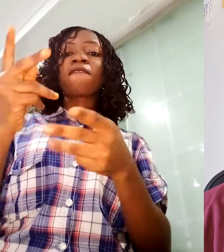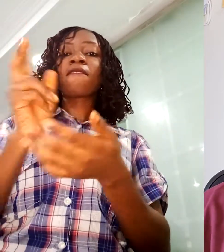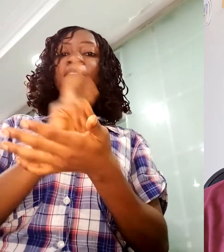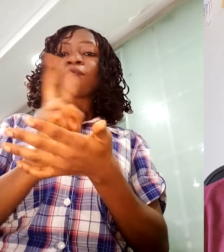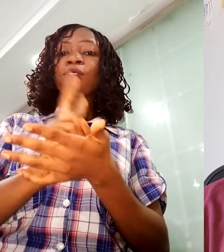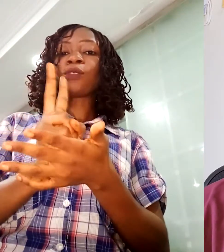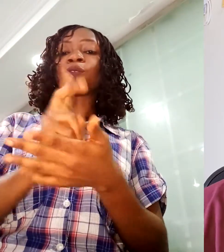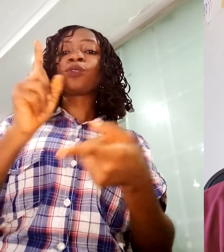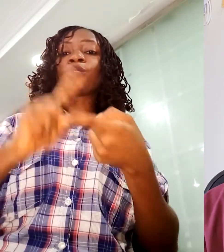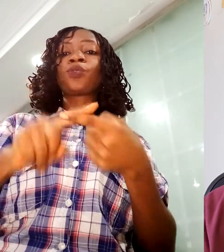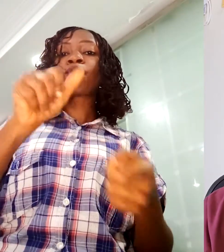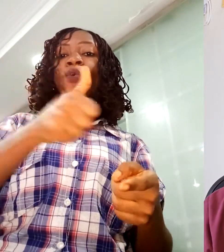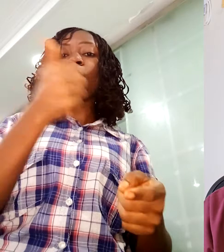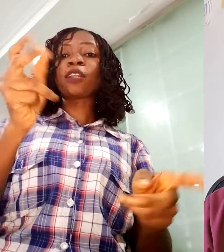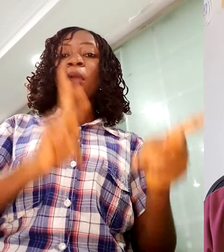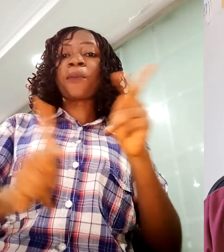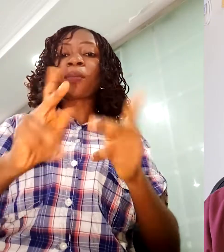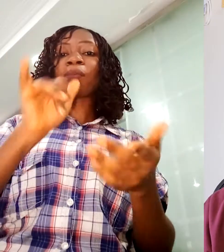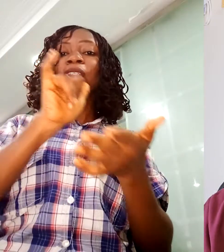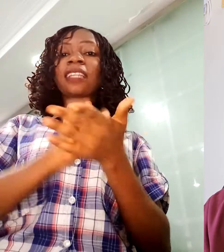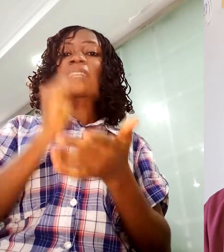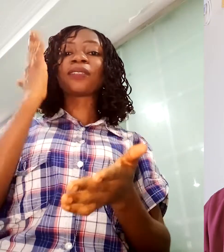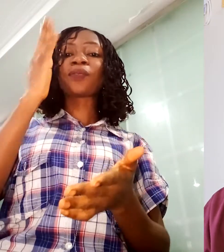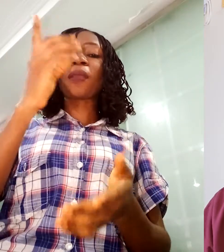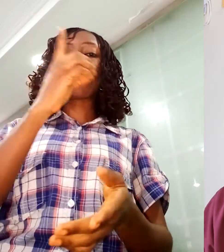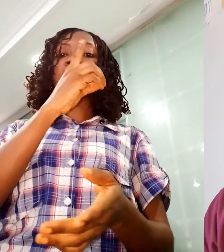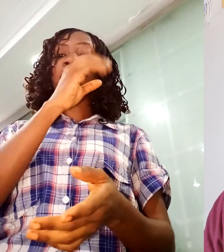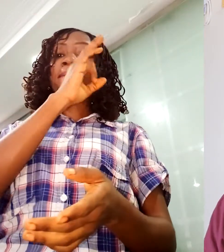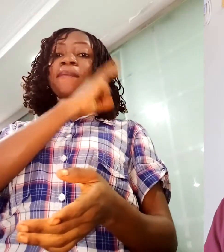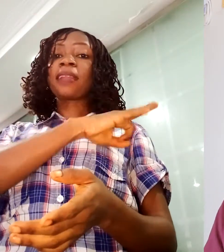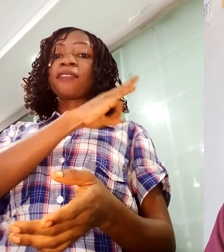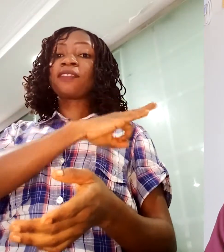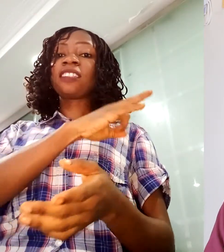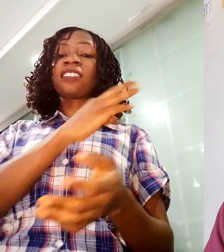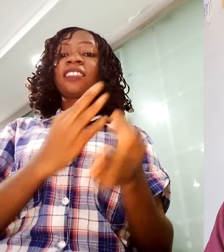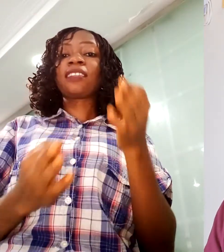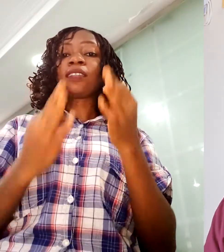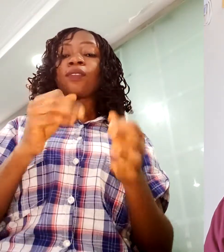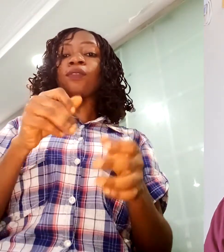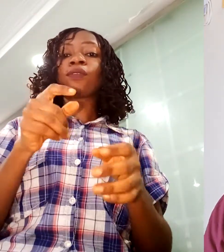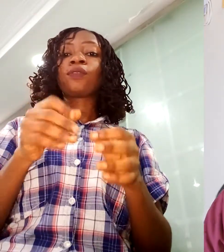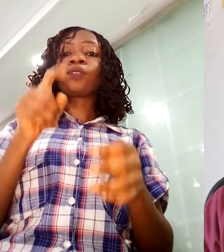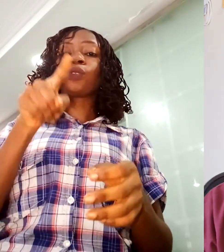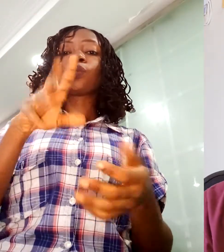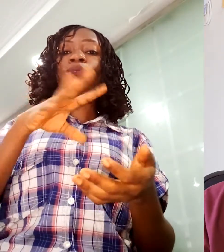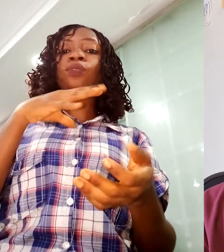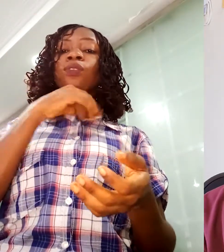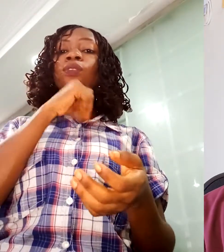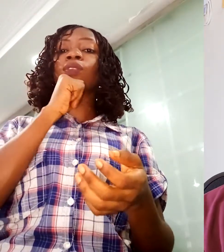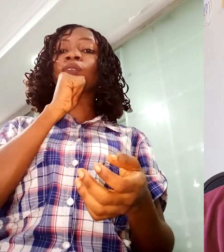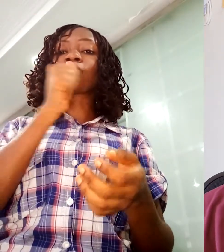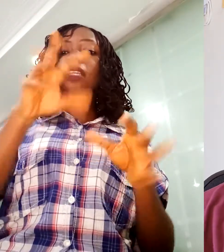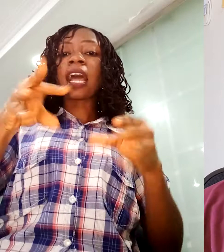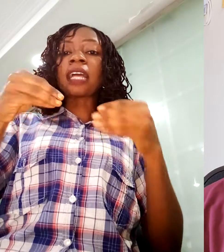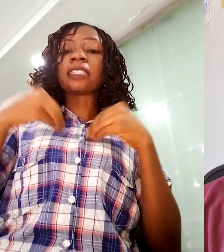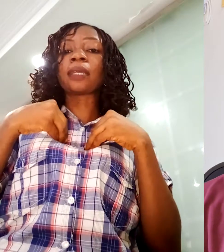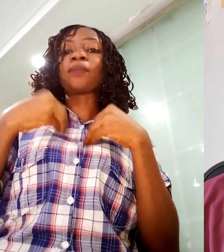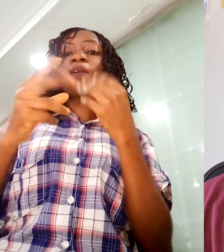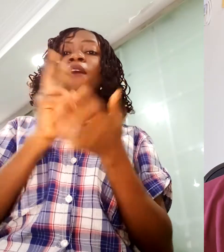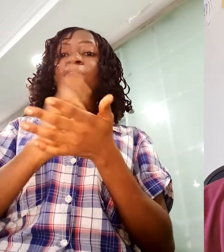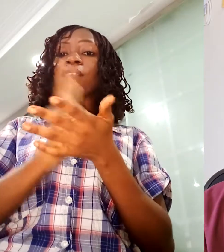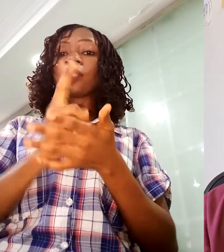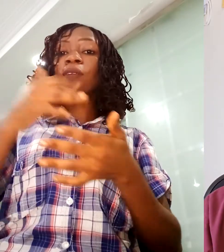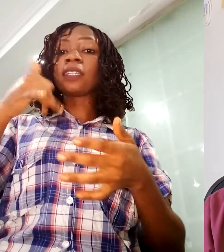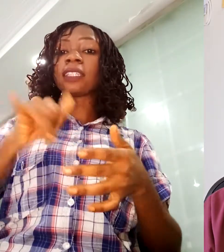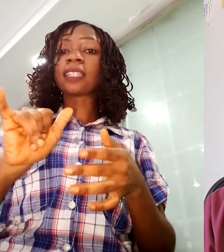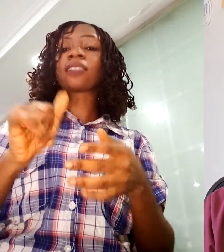the many people that it will benefit. If you have not hit the subscribe button for us, go ahead and hit it and like